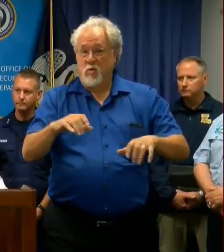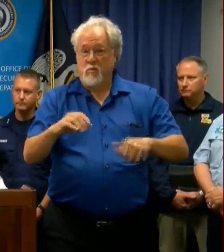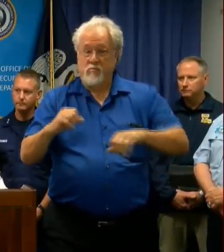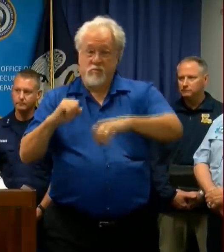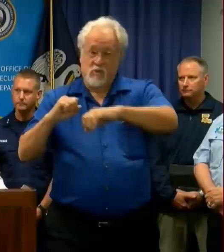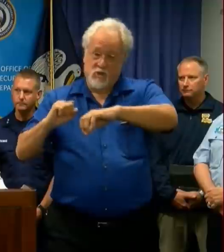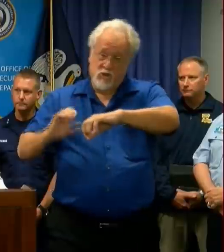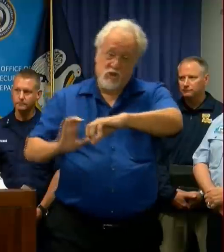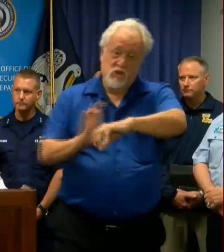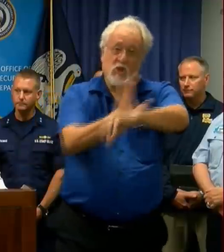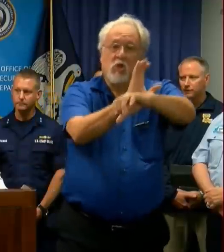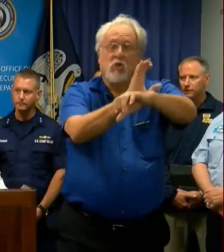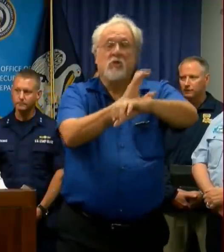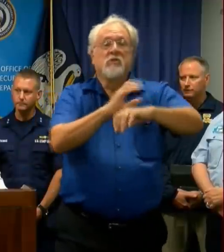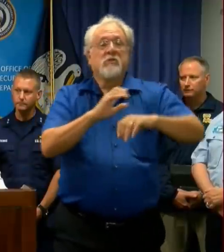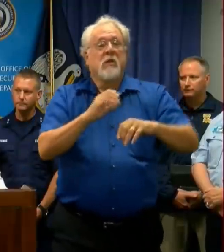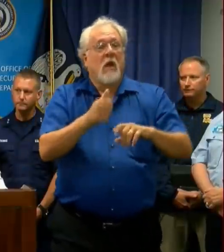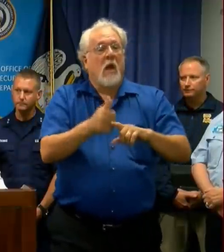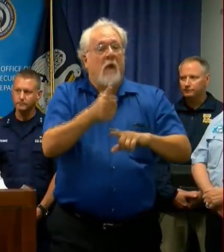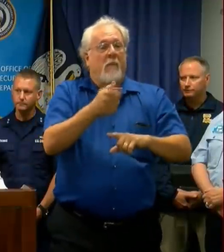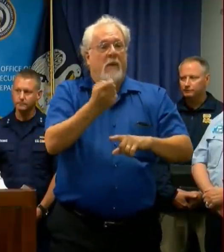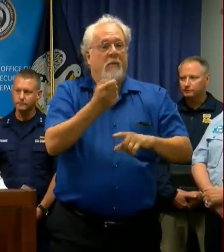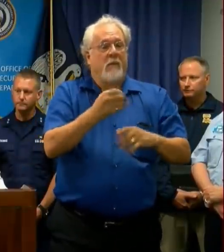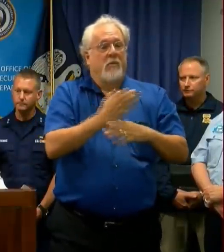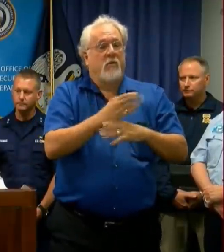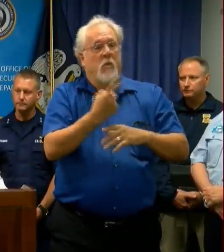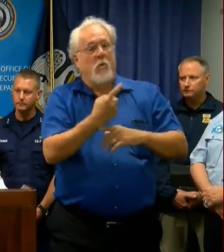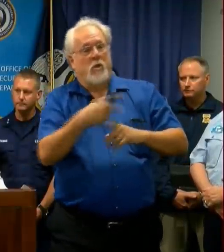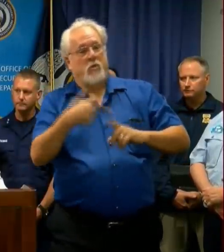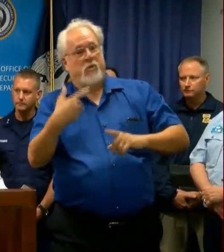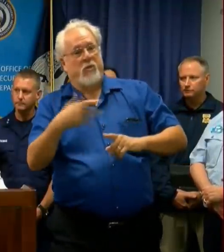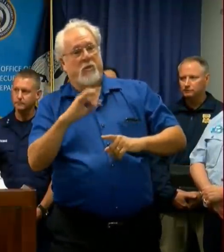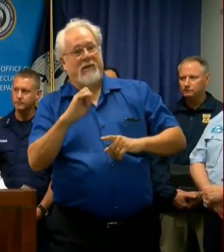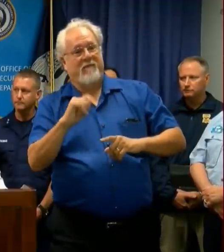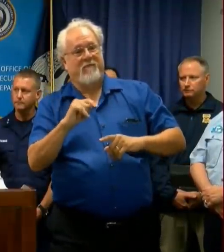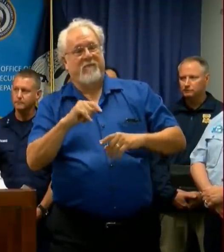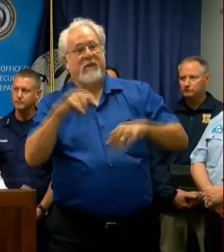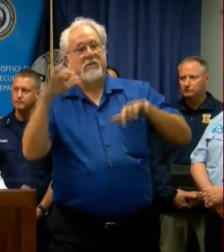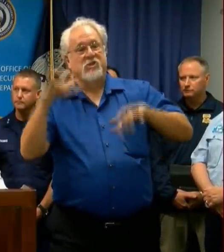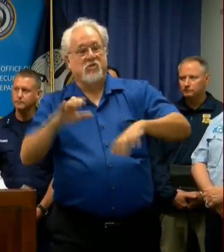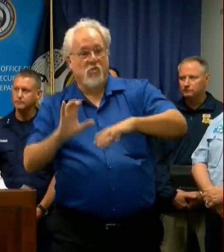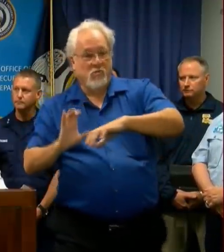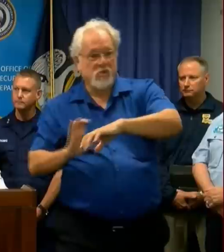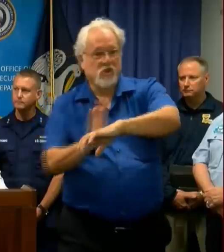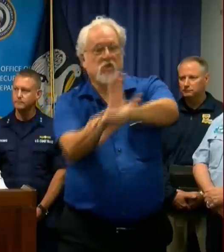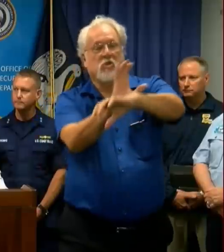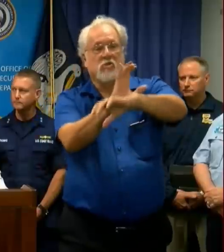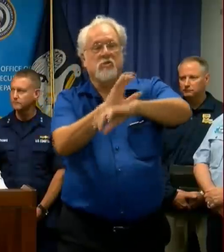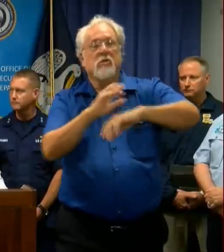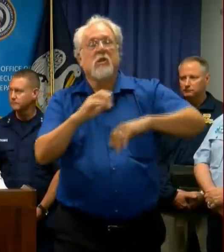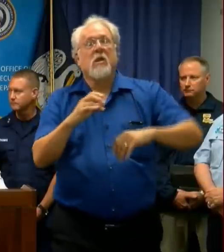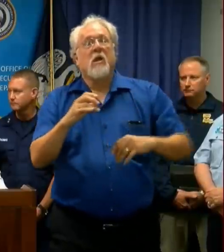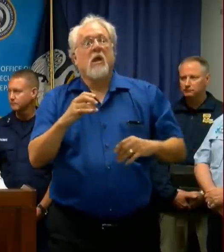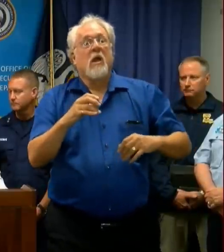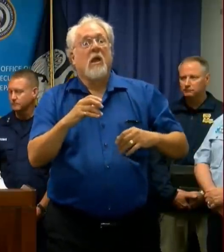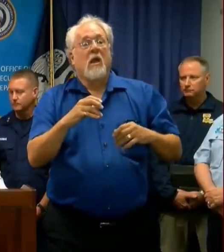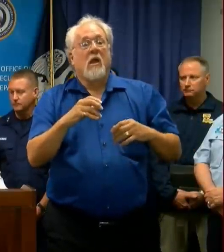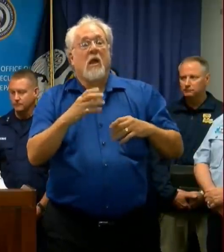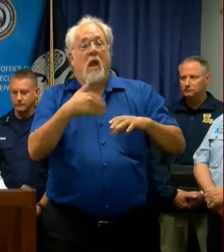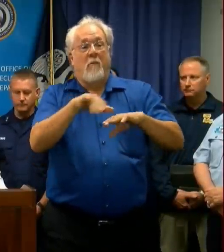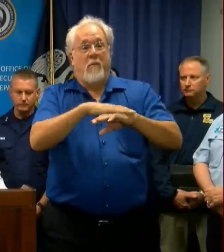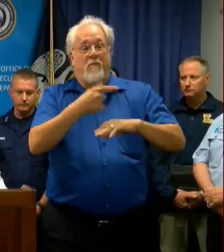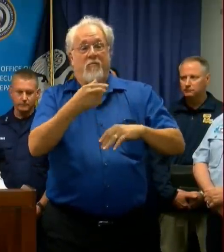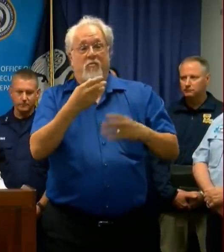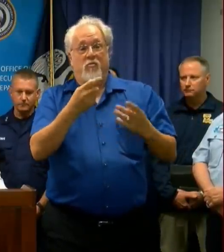forecast, again, has gone back up a little bit to between 1 to 3 feet of storm surge above ground level. Now, where that impacts